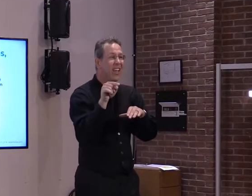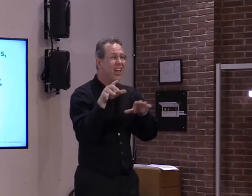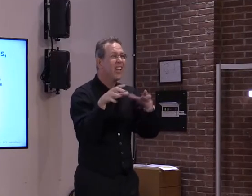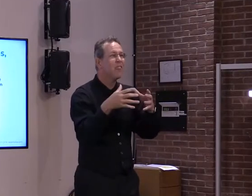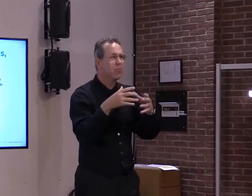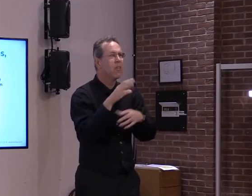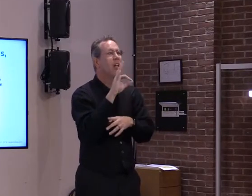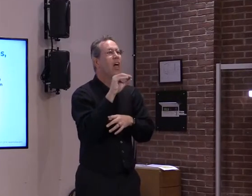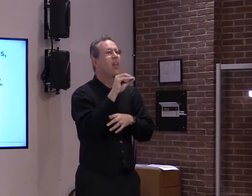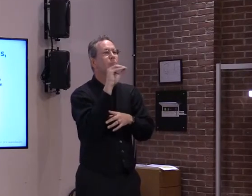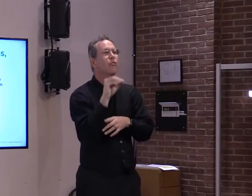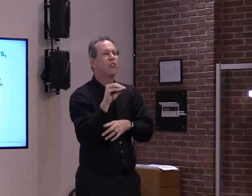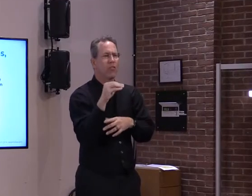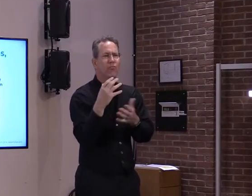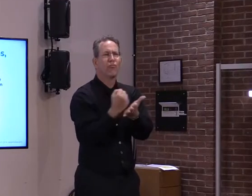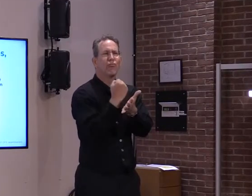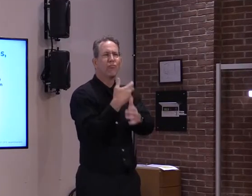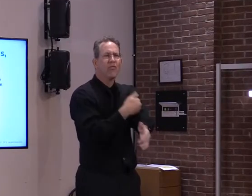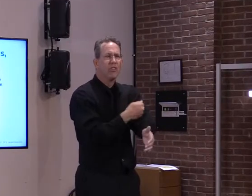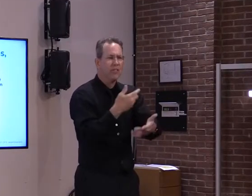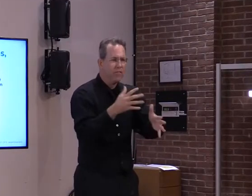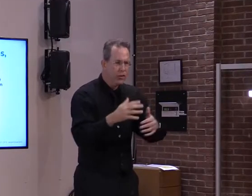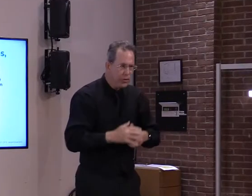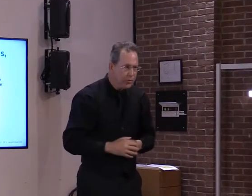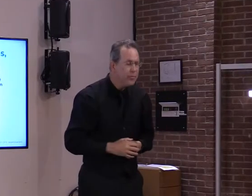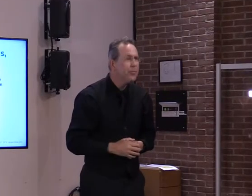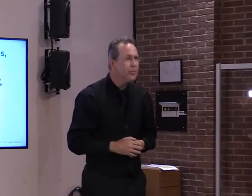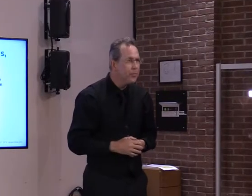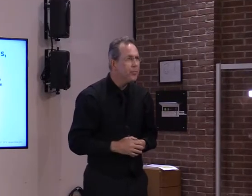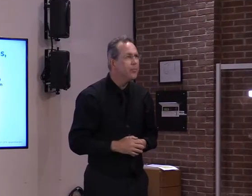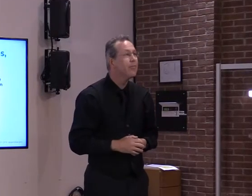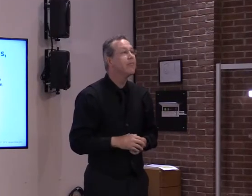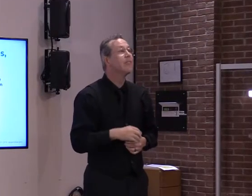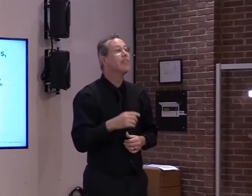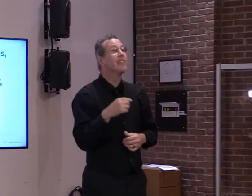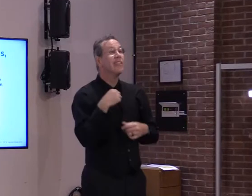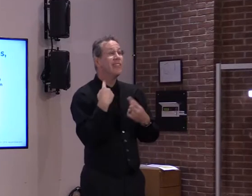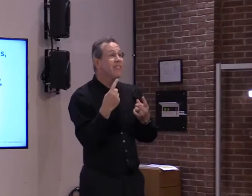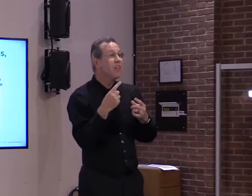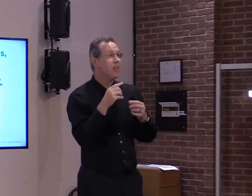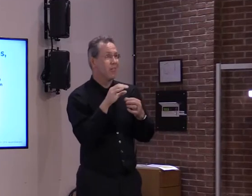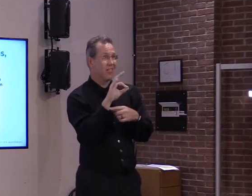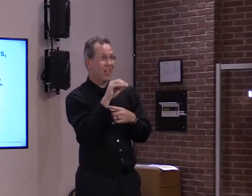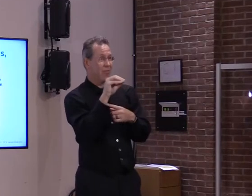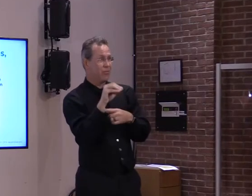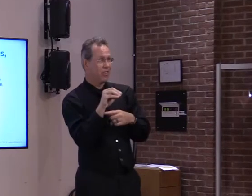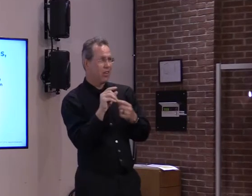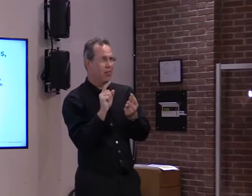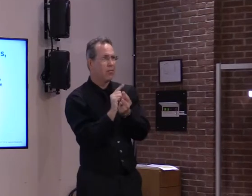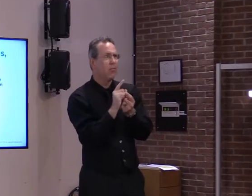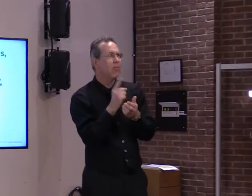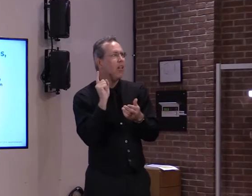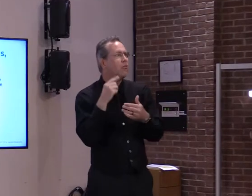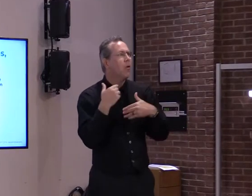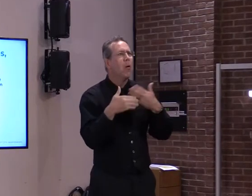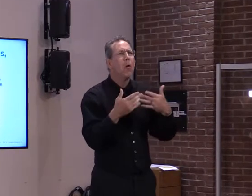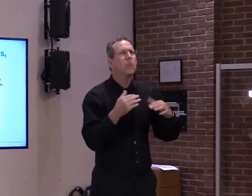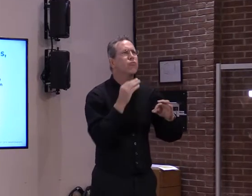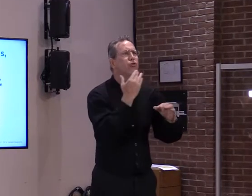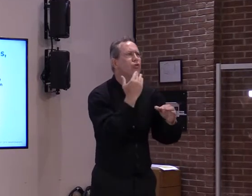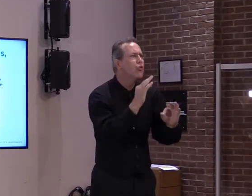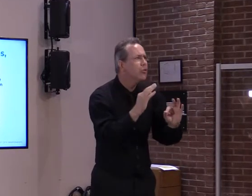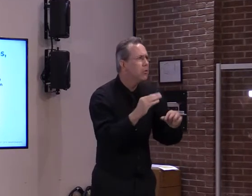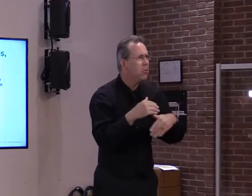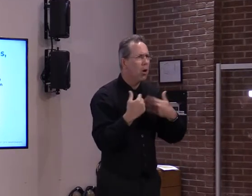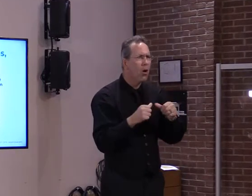governor mentioned, even though we hit our 80% goal last week, Vermonters continue to get vaccinated, with over 5,000